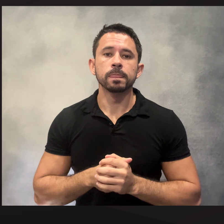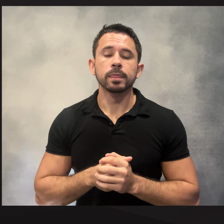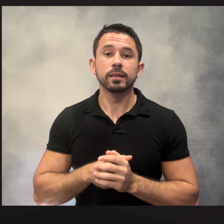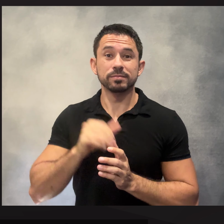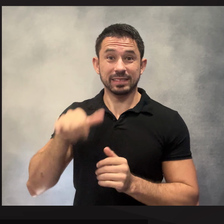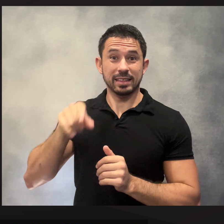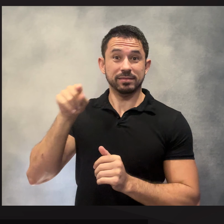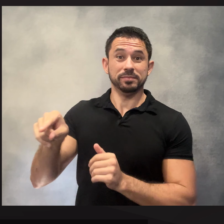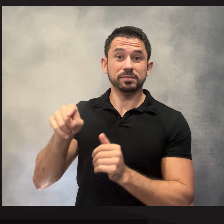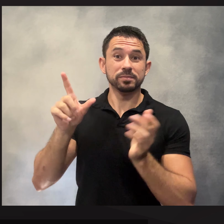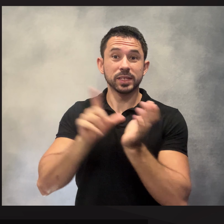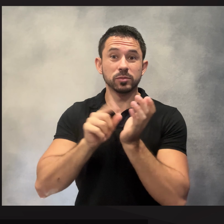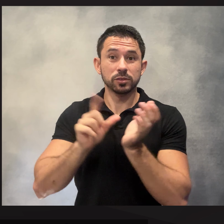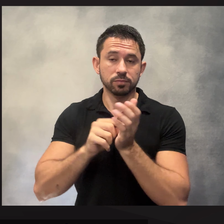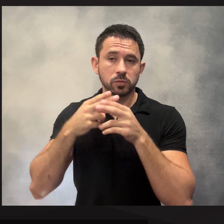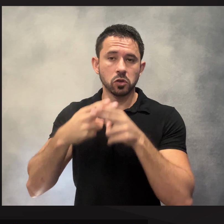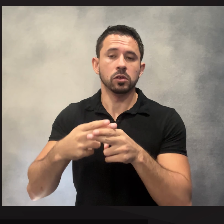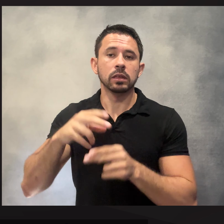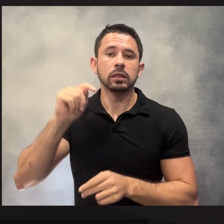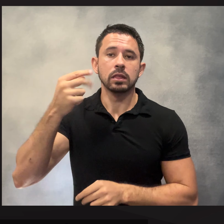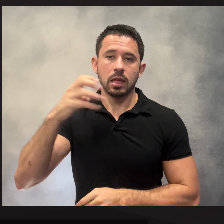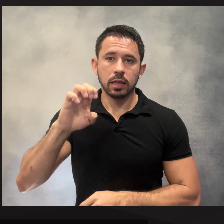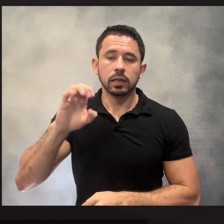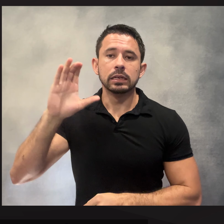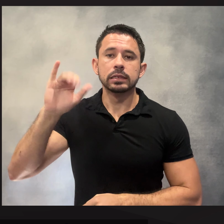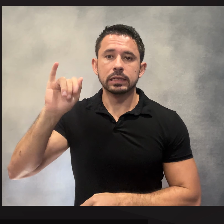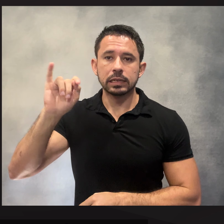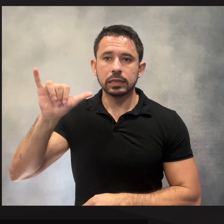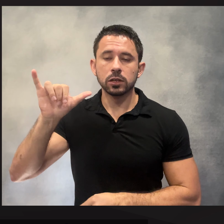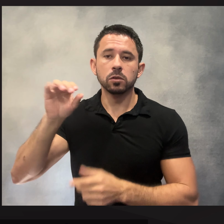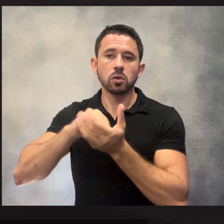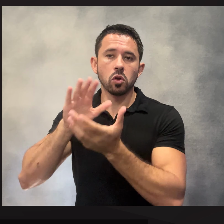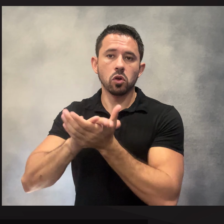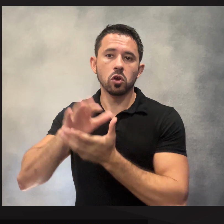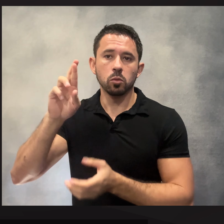This newspaper, called the City Record,